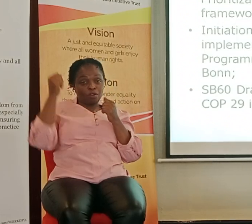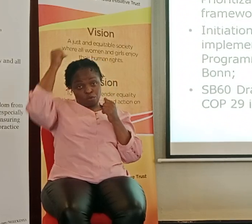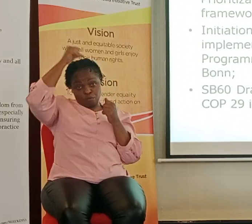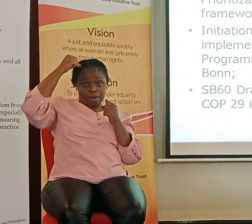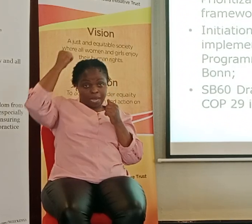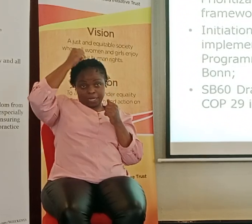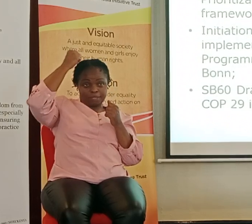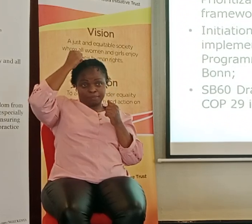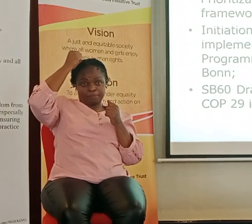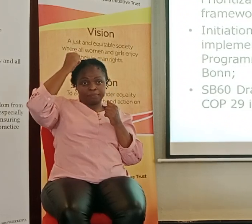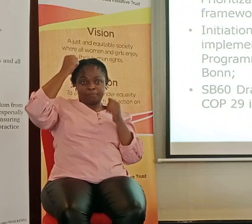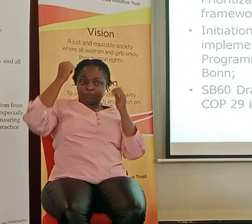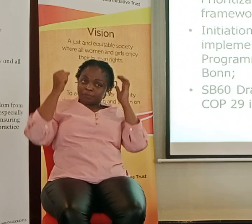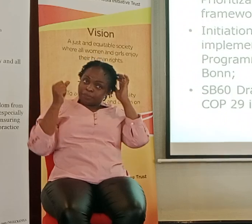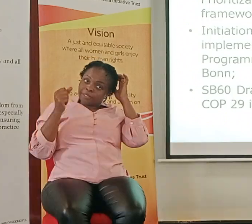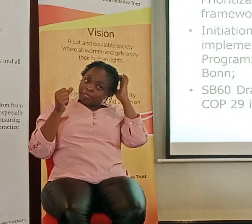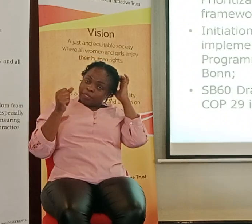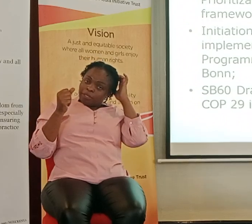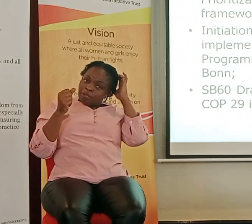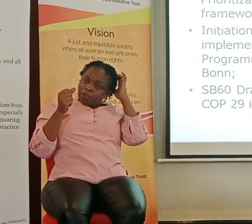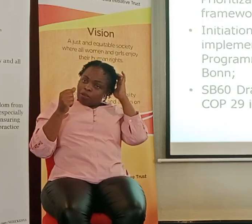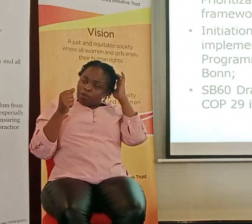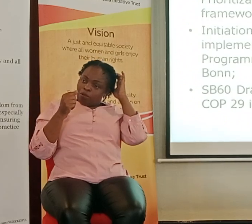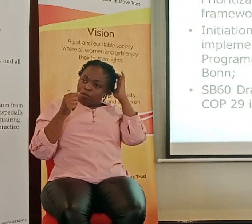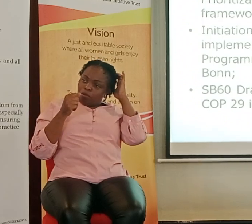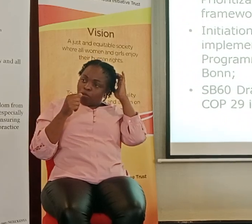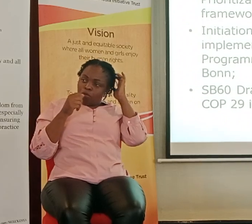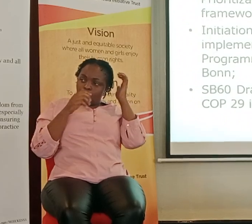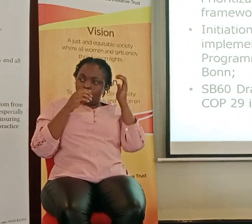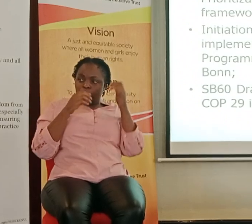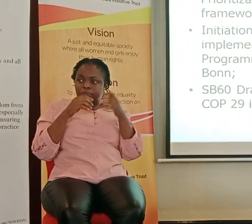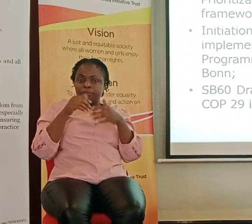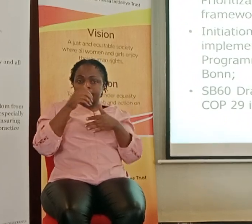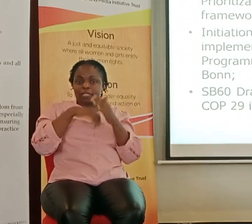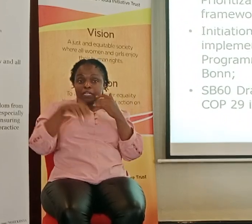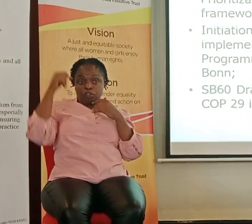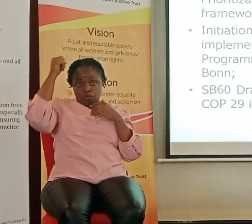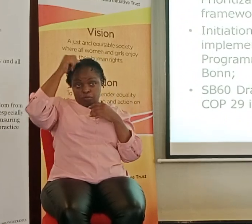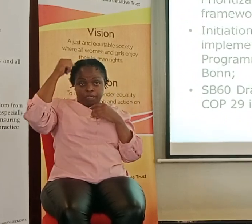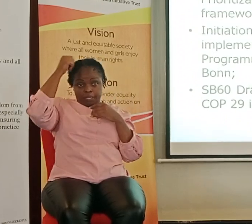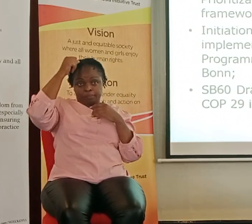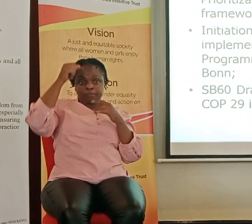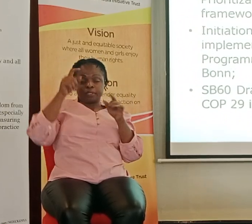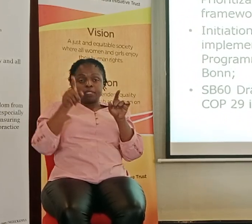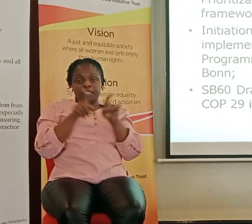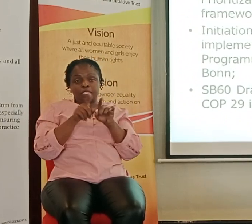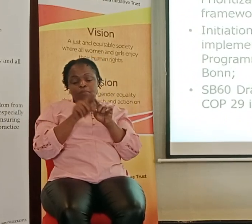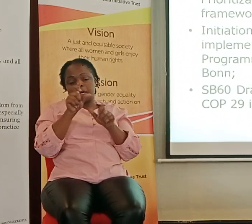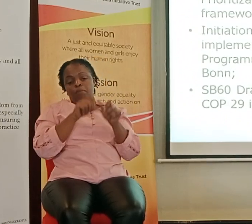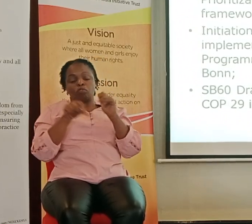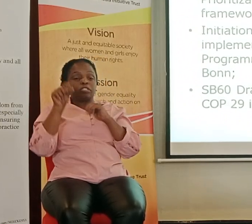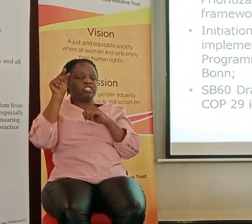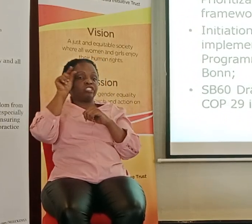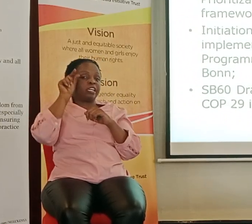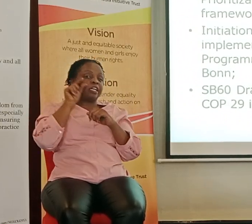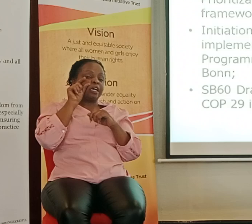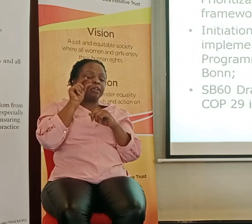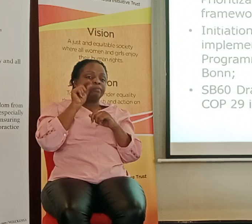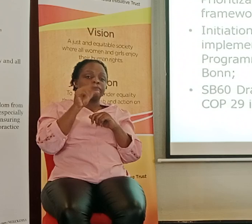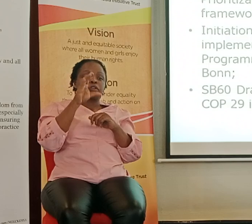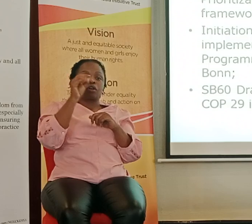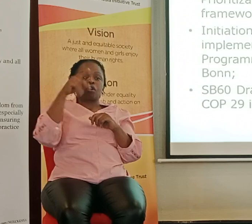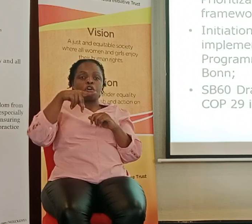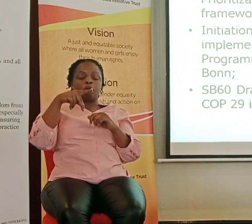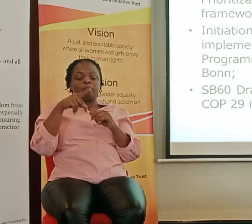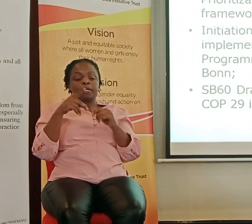Yes, so COP28 was in Dubai, and in regards to gender, of course, the COP decision